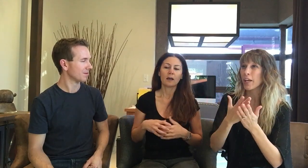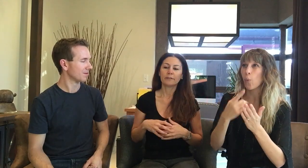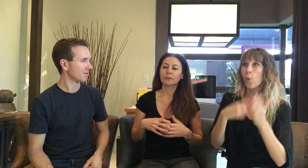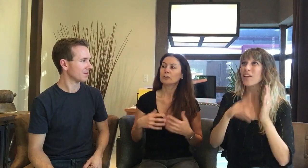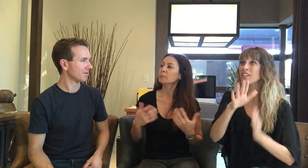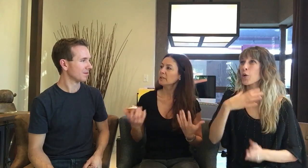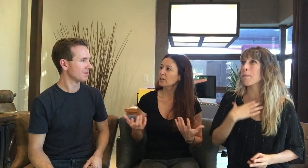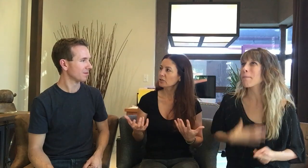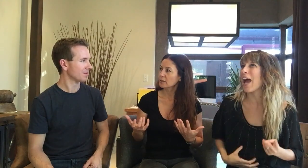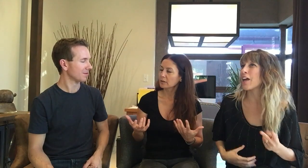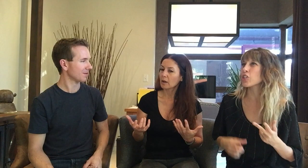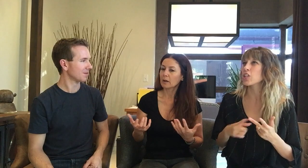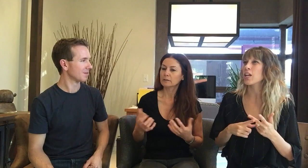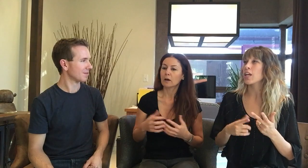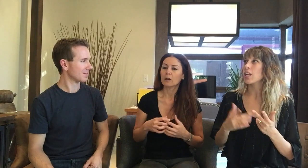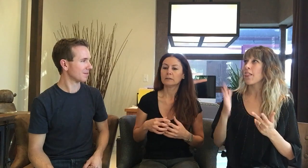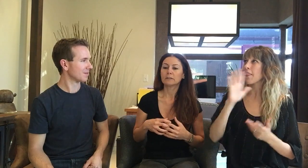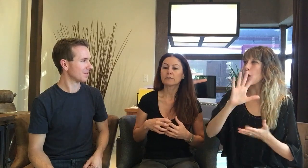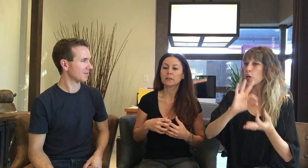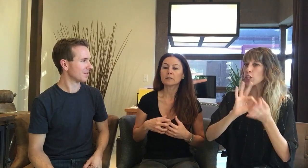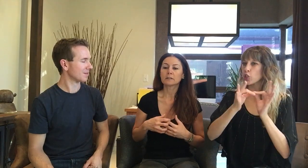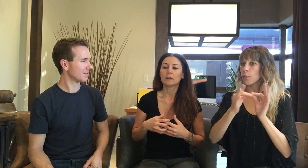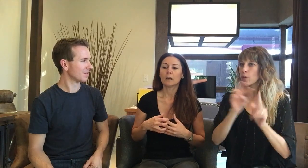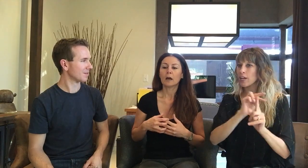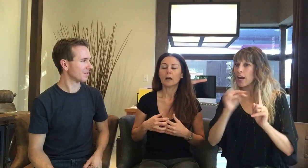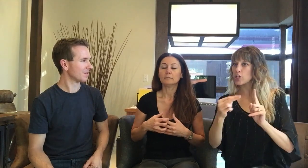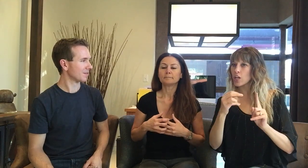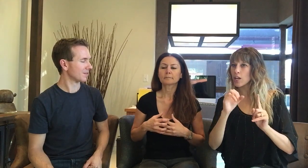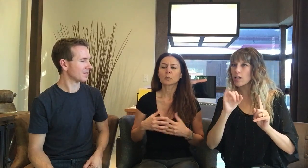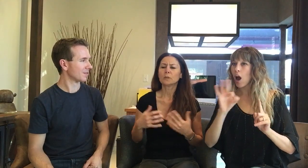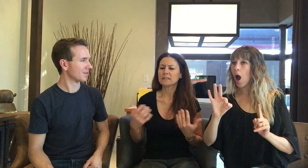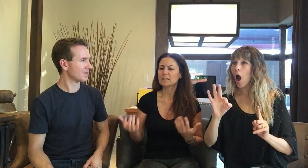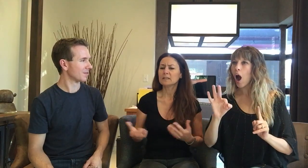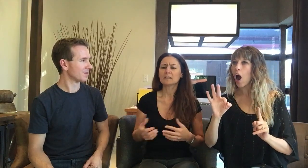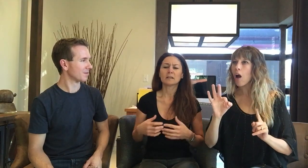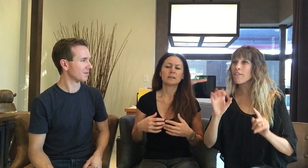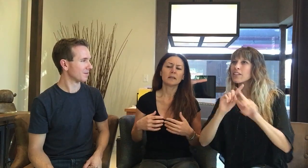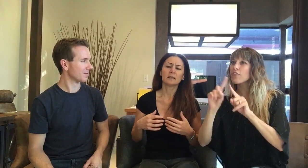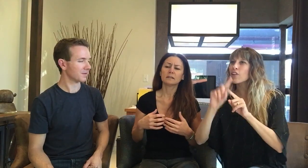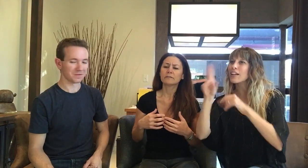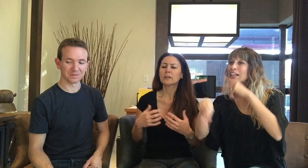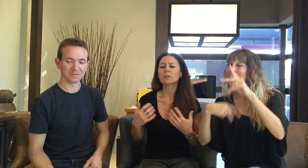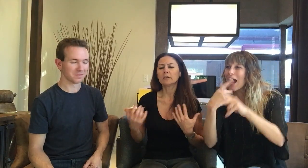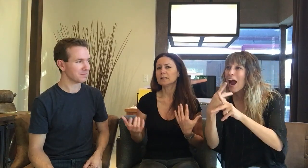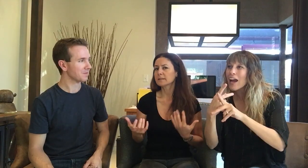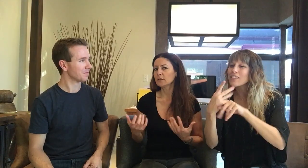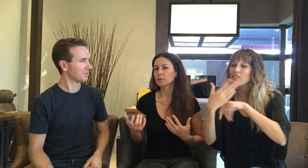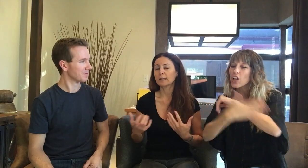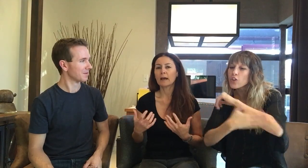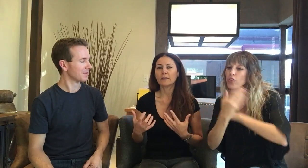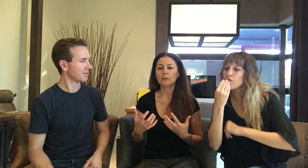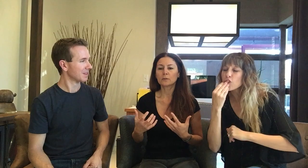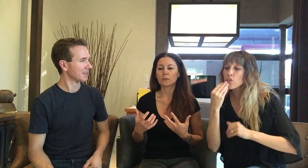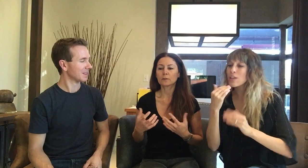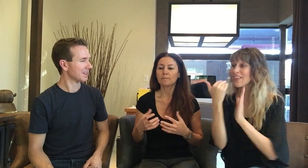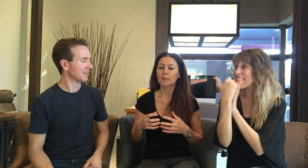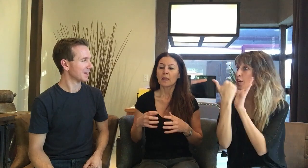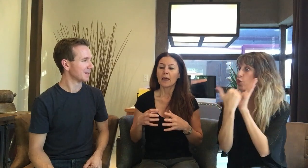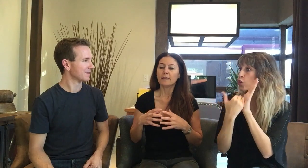their interpretation on different cuisines and the different ingredients they use and how they use those. And